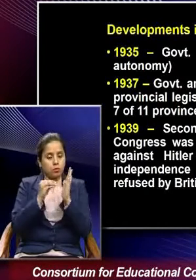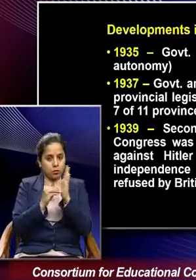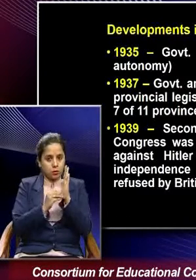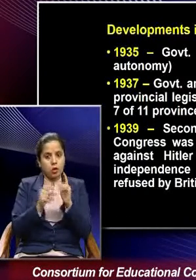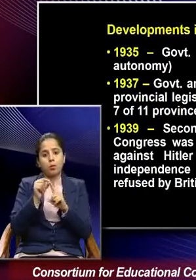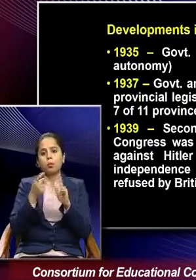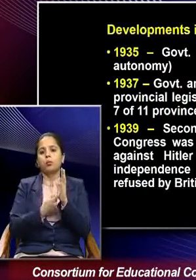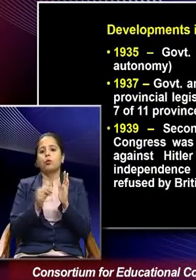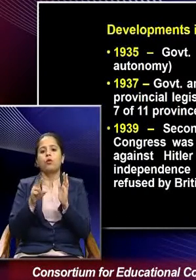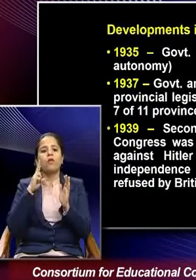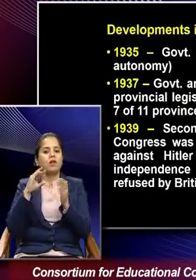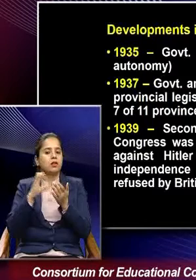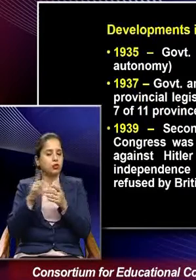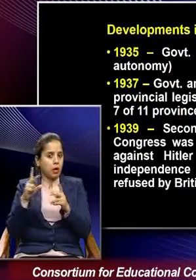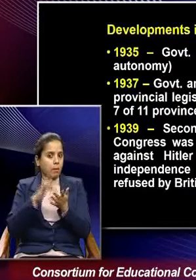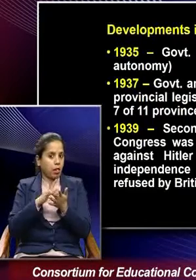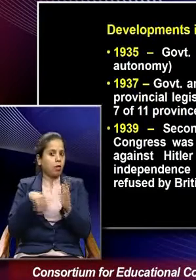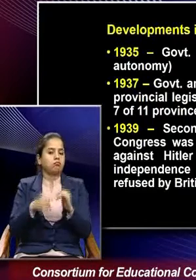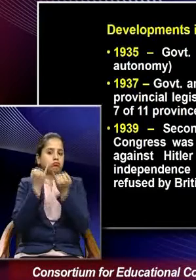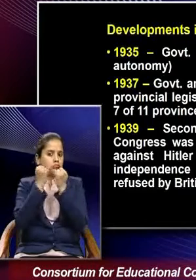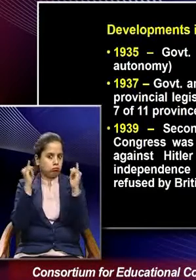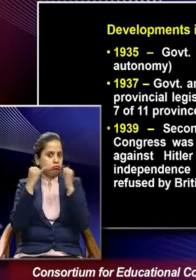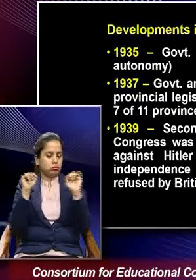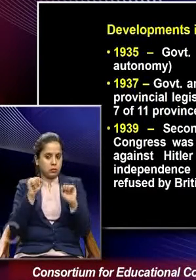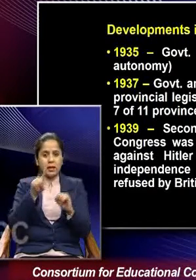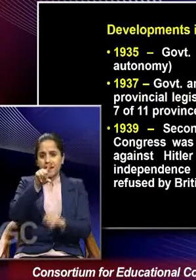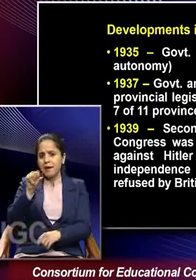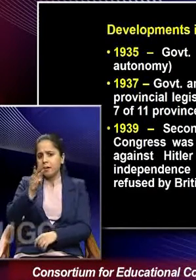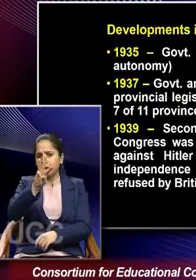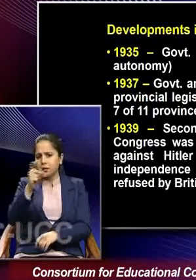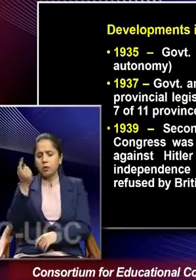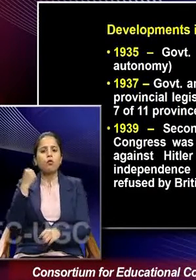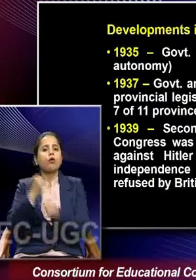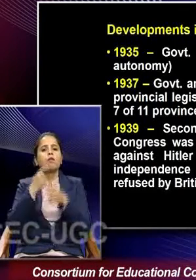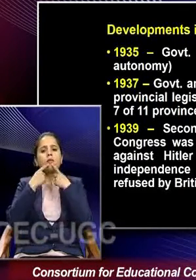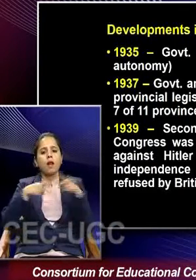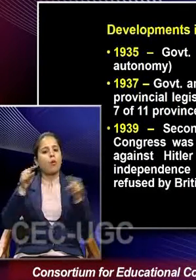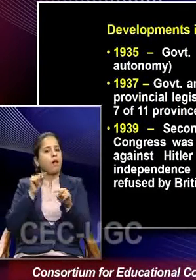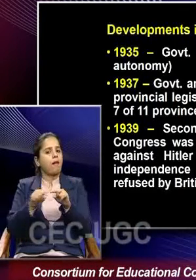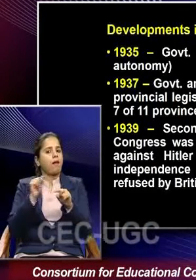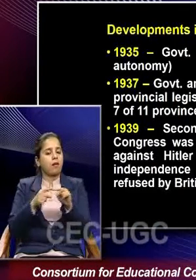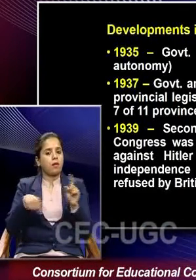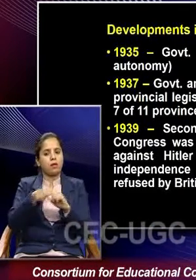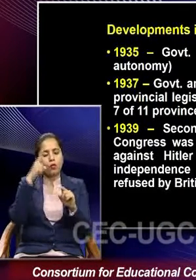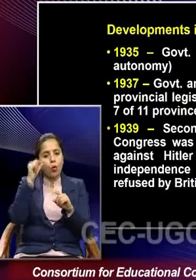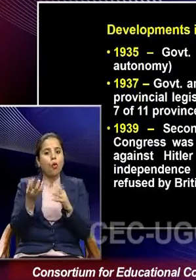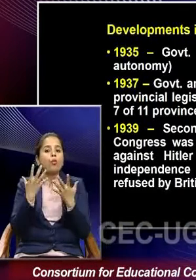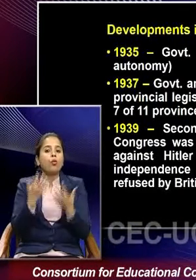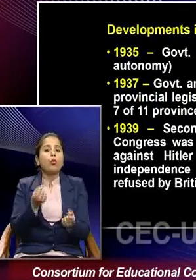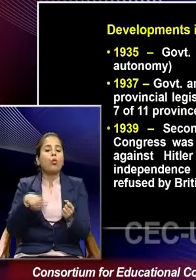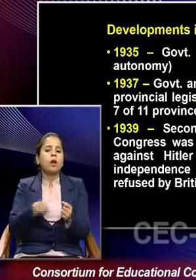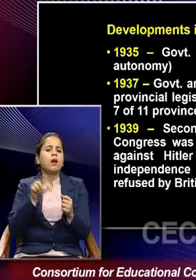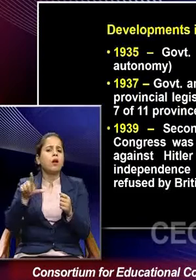provincial autonomy. In 1937, government announced elections to the provincial